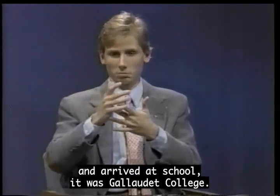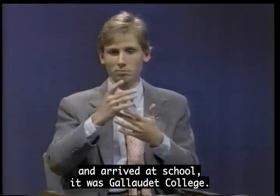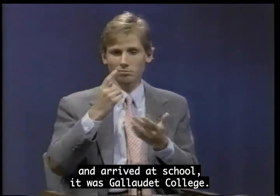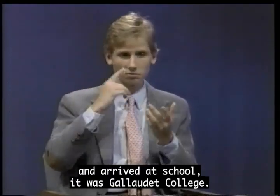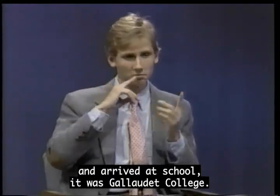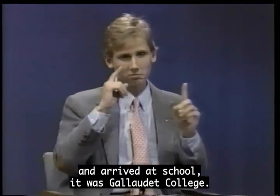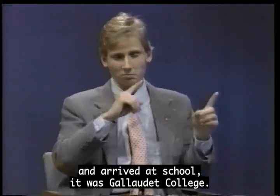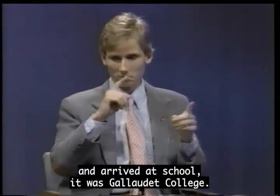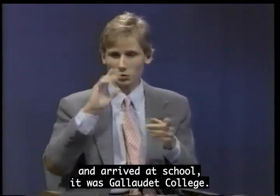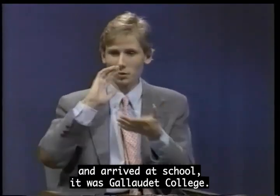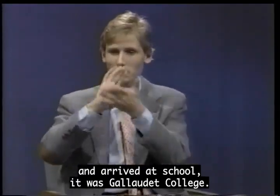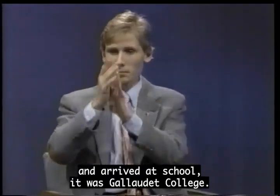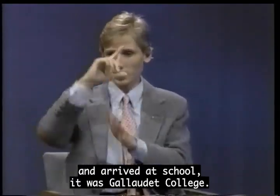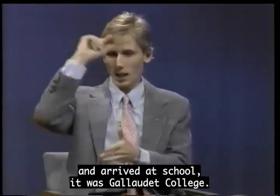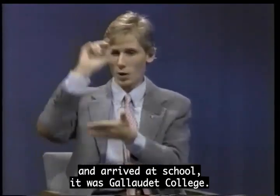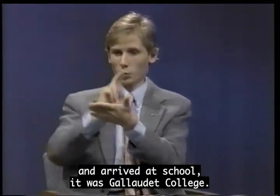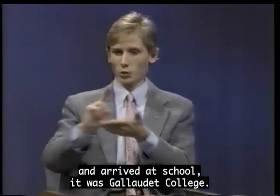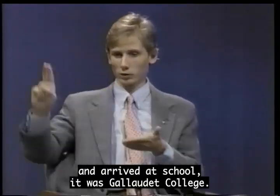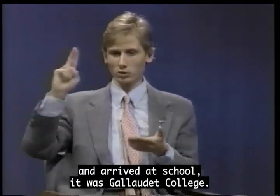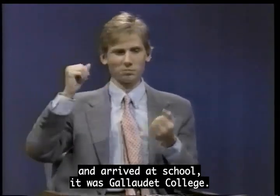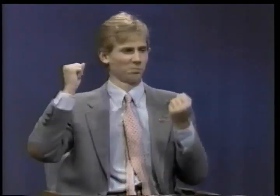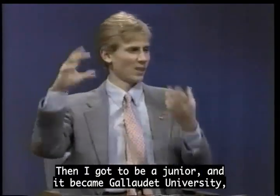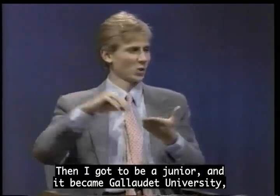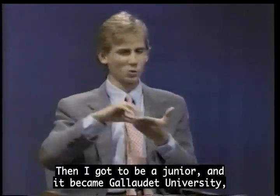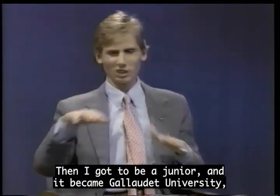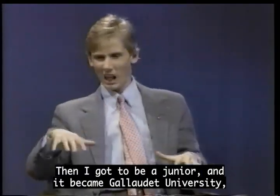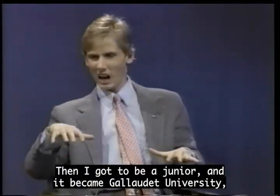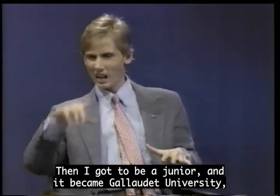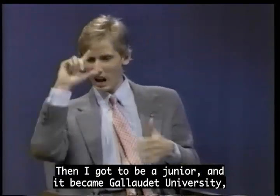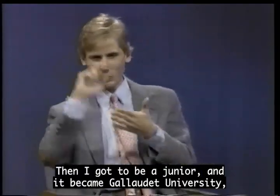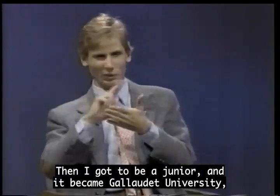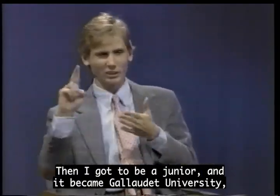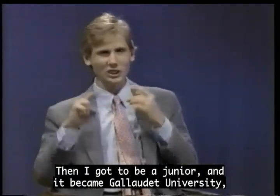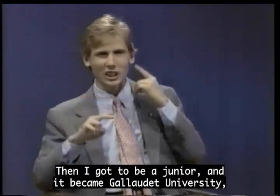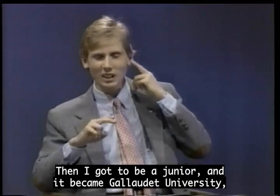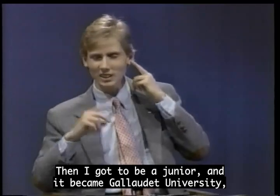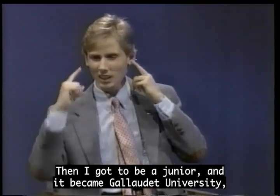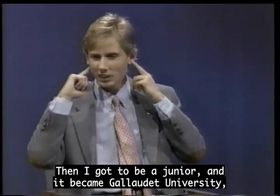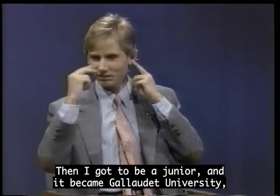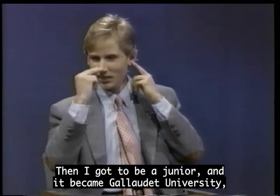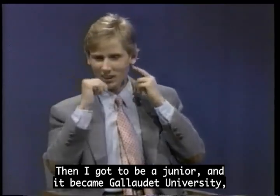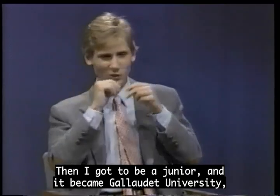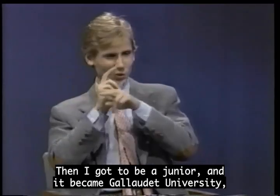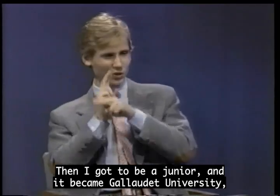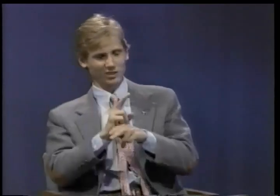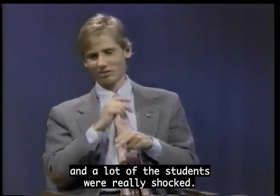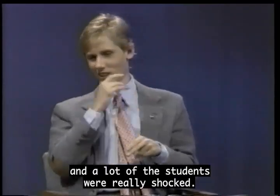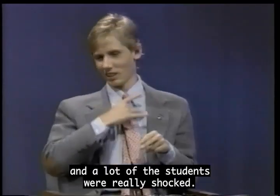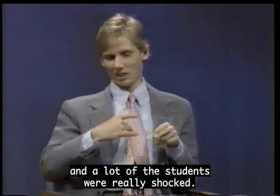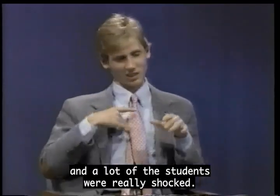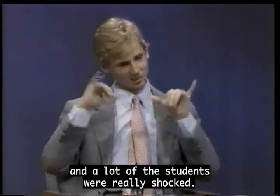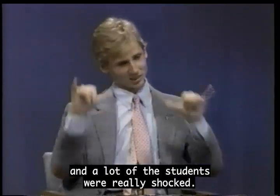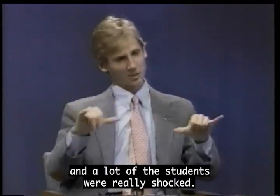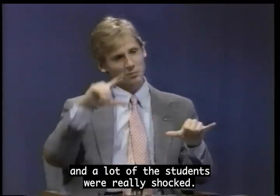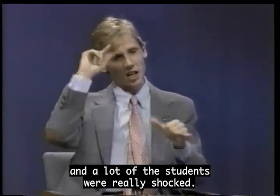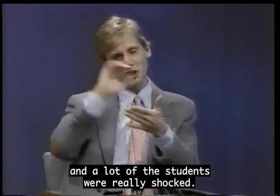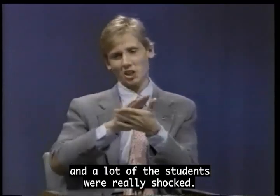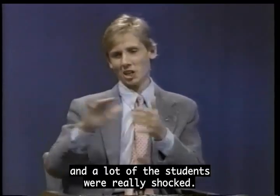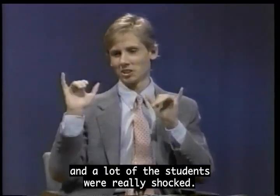Gallaudet College. Then I got to be a junior, and it became Gallaudet University. And a lot of the students were really shocked. It just sounded odd,